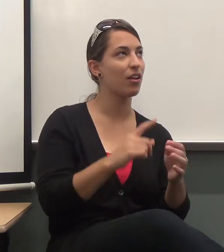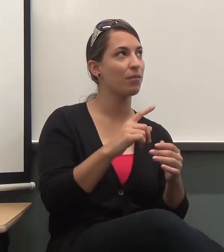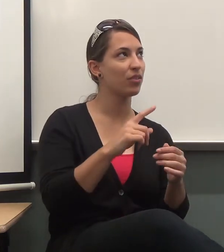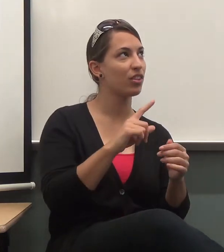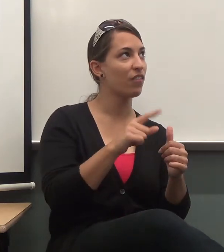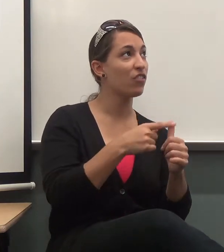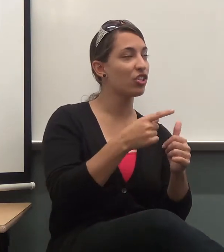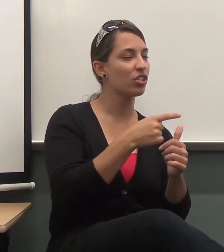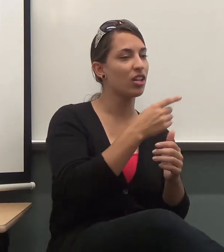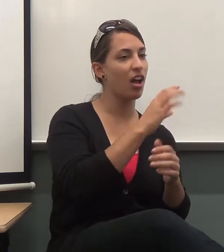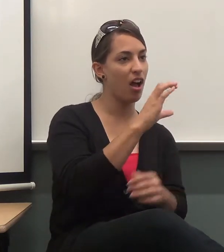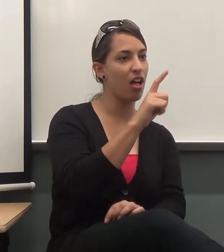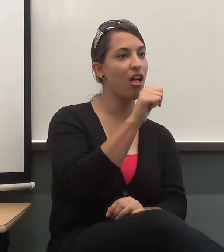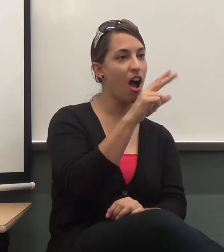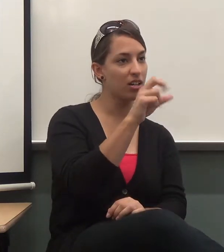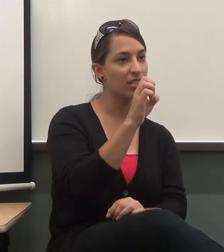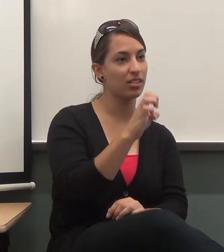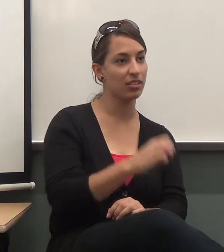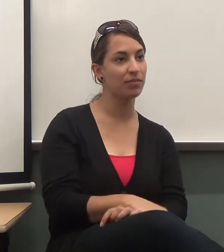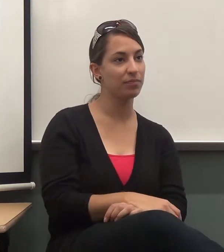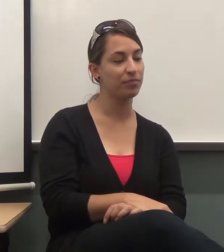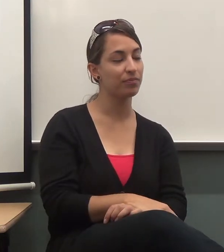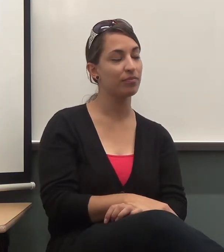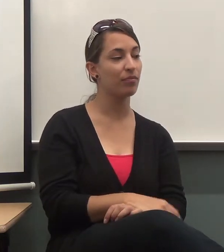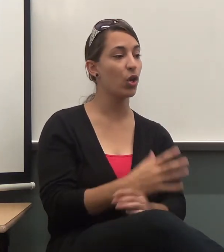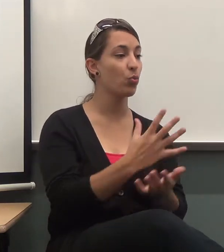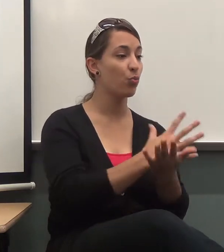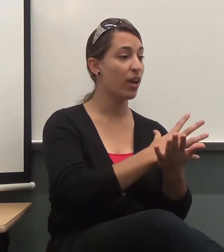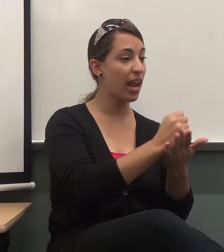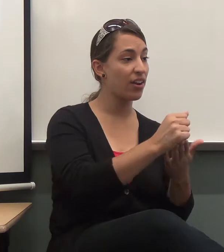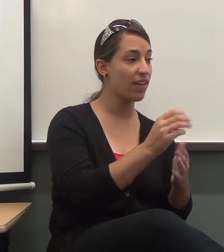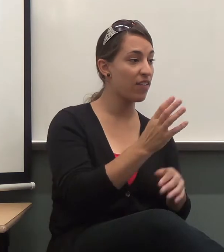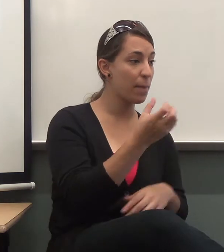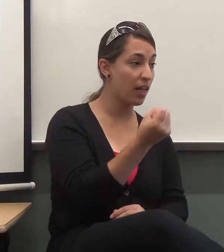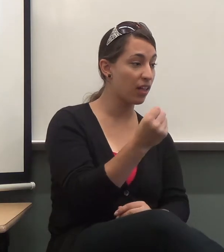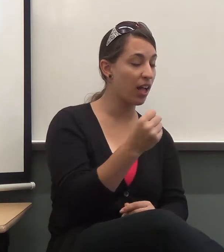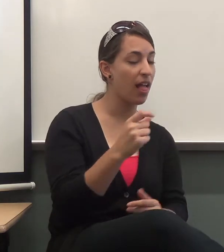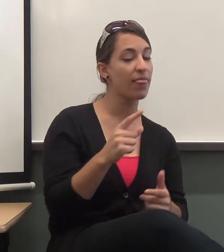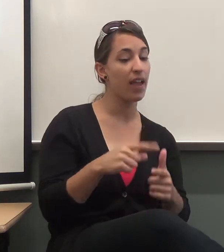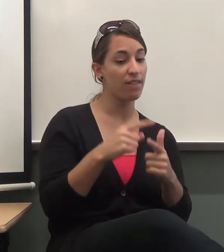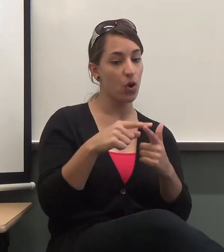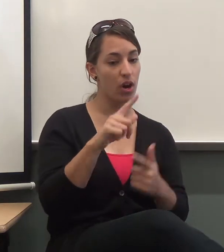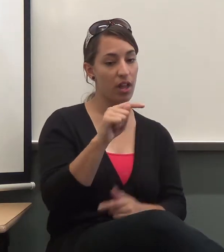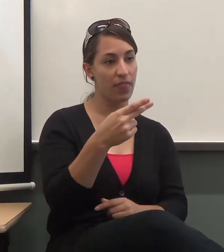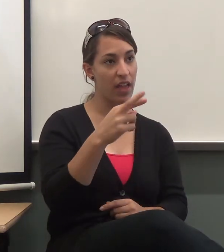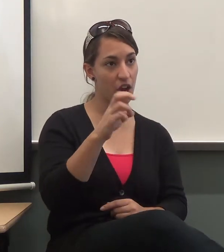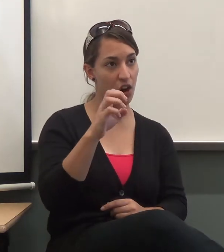You ran out of milk, therefore you went to the store. Now, what if I put,